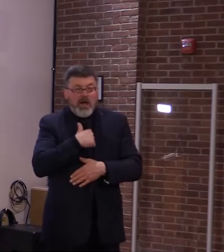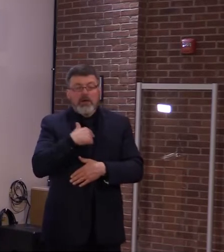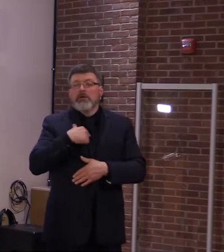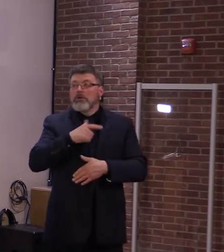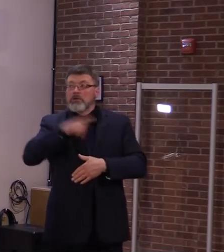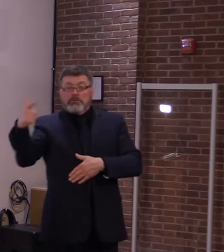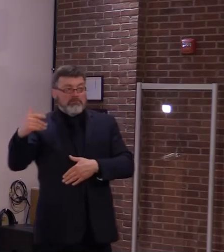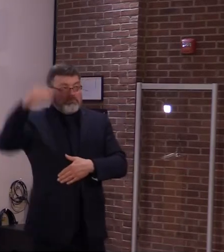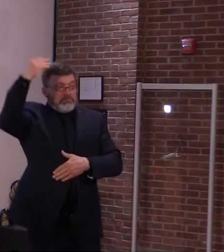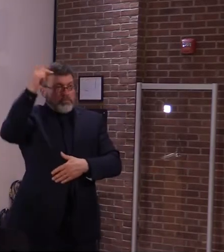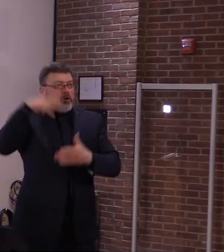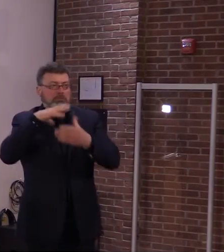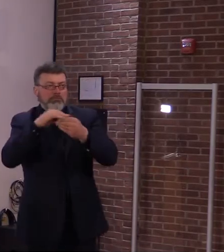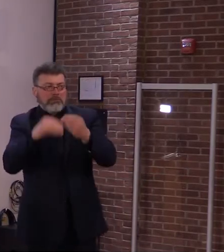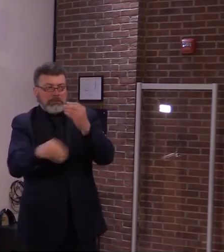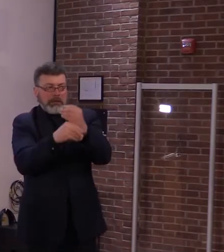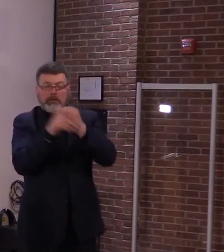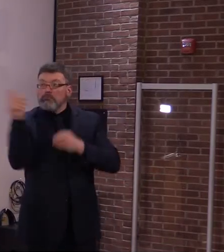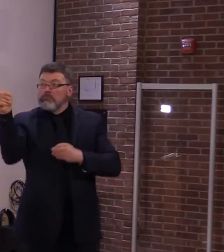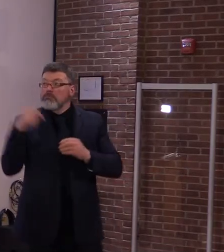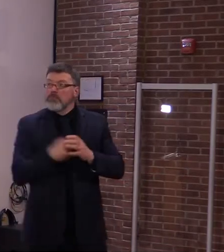And just the only thing to add to that is,